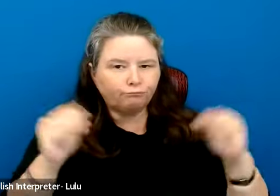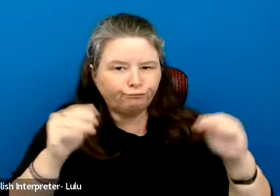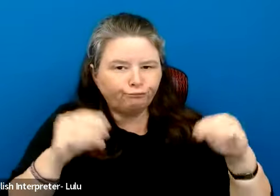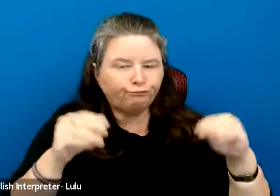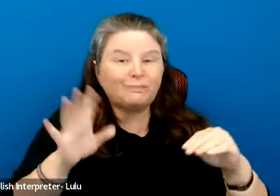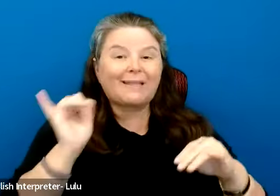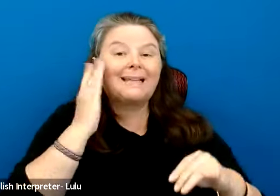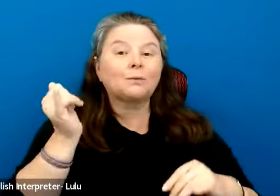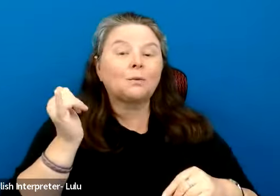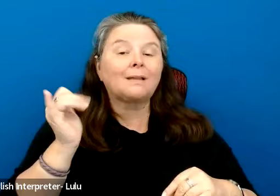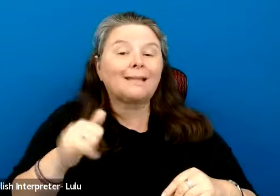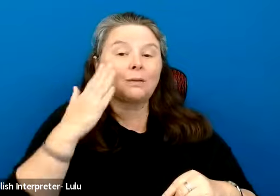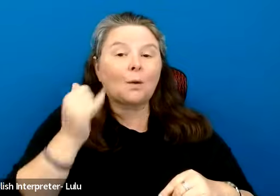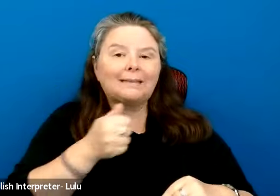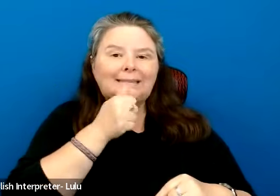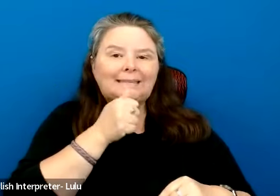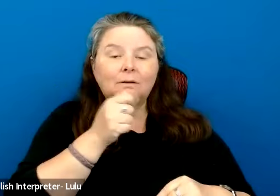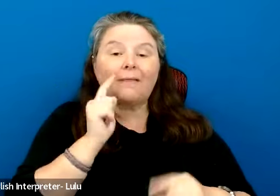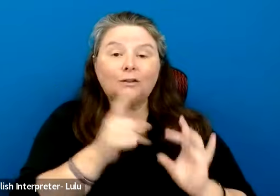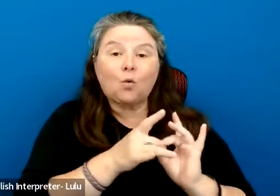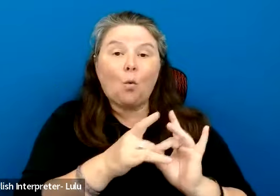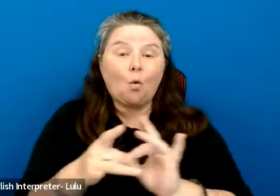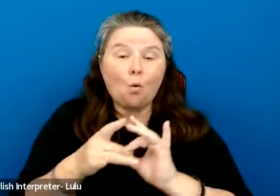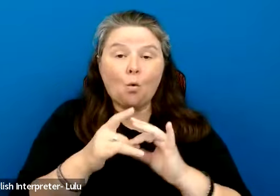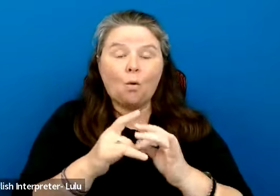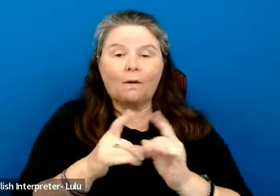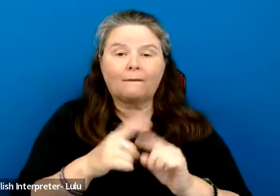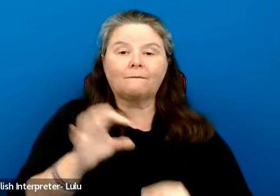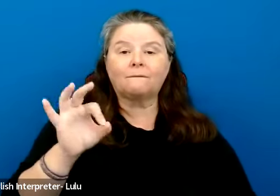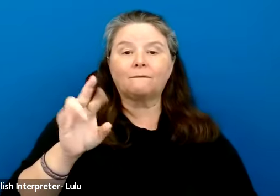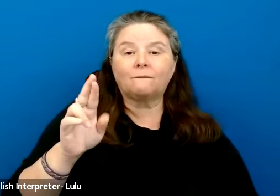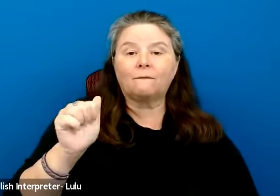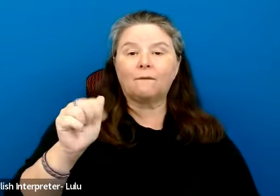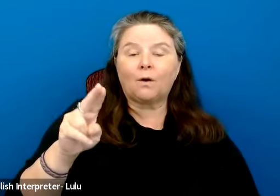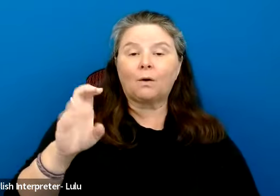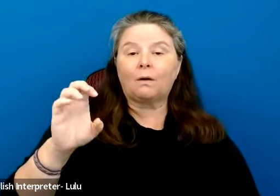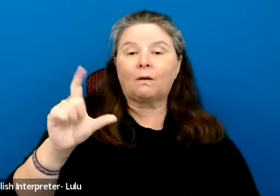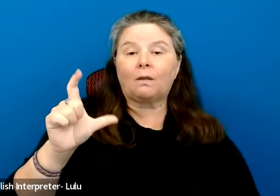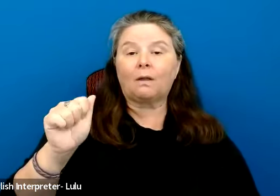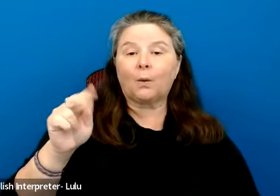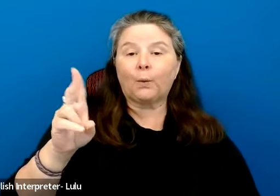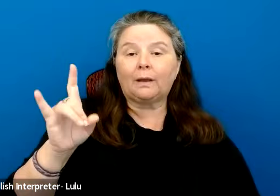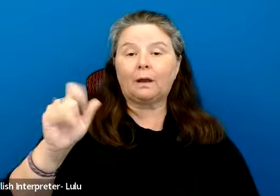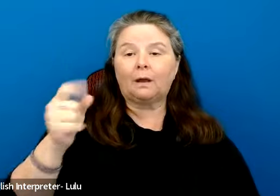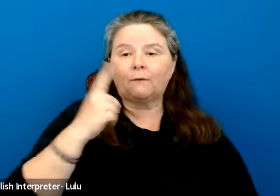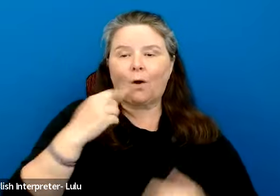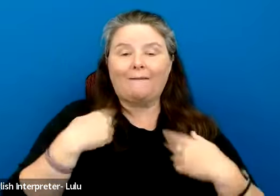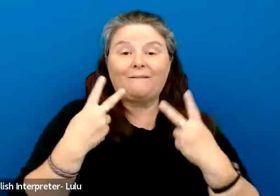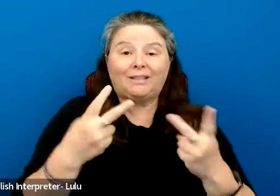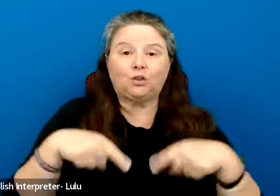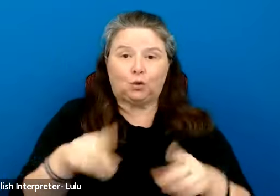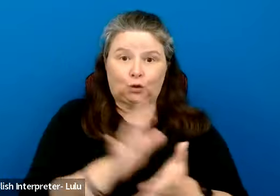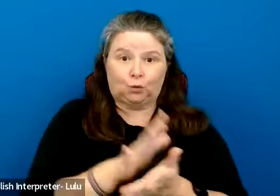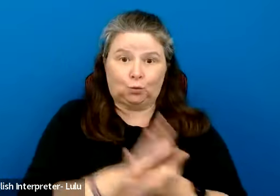a secret, because St. Nicolaus is actually being coordinated by Frau Claudia to have a visit at school as well. And so we're coordinating that.